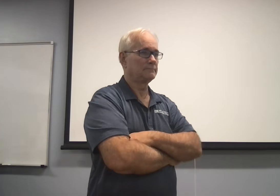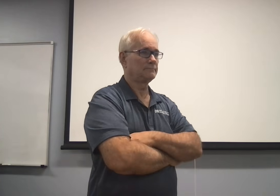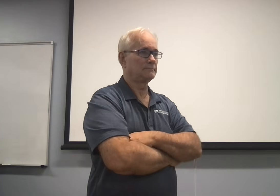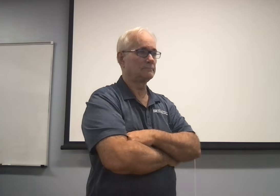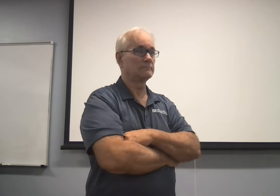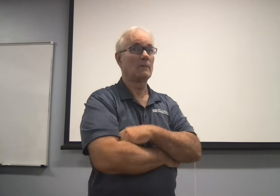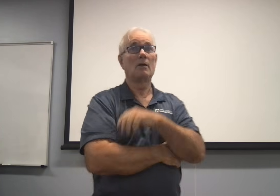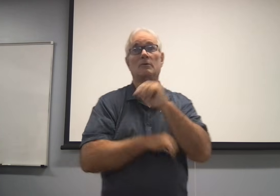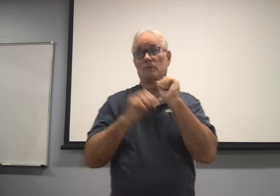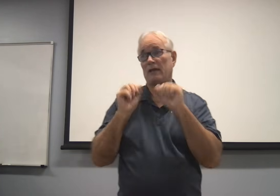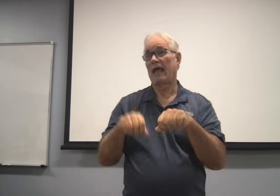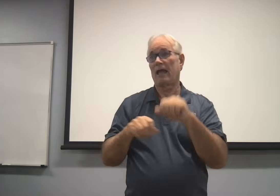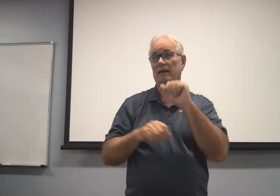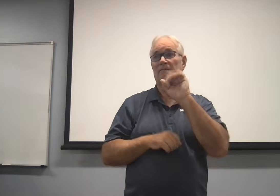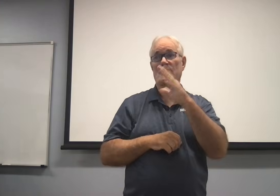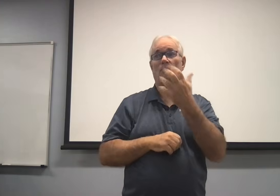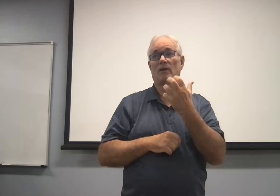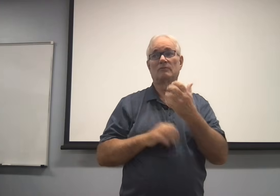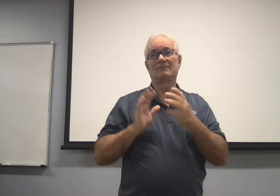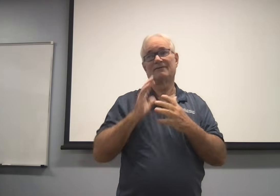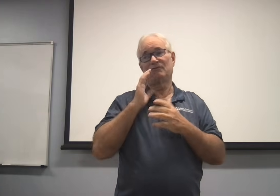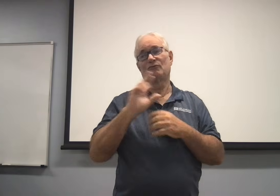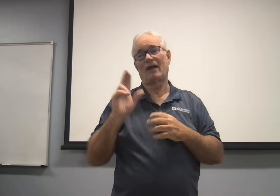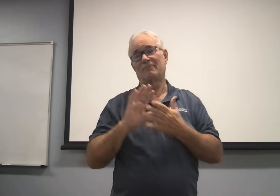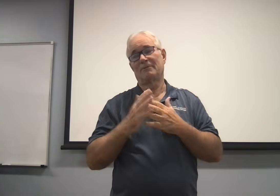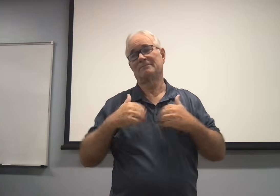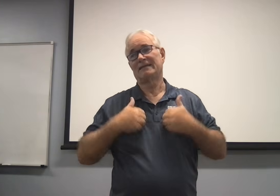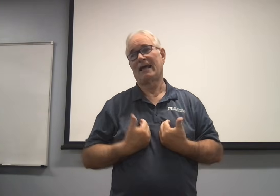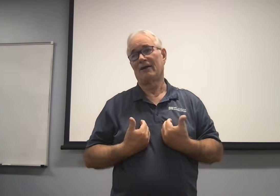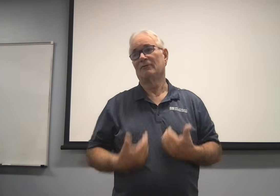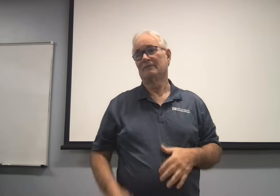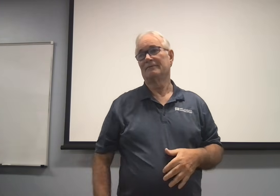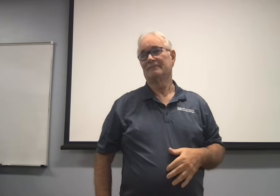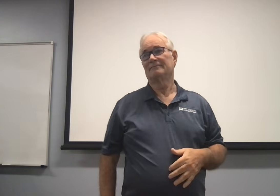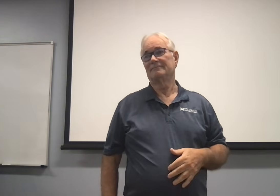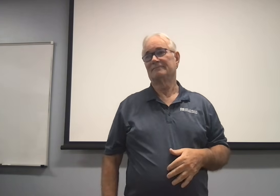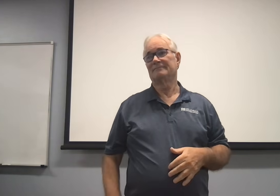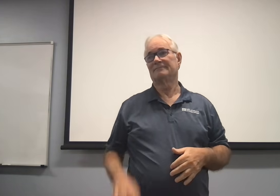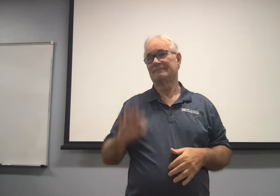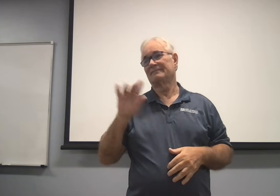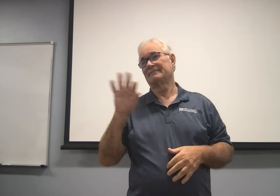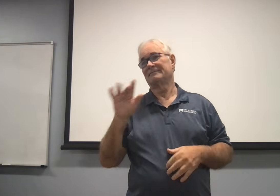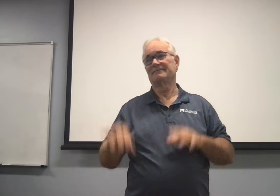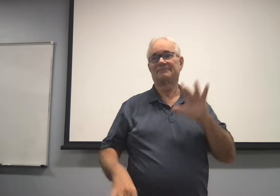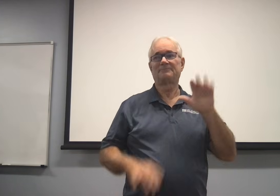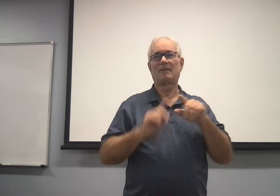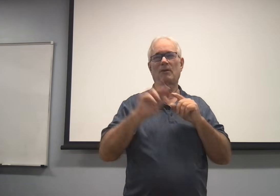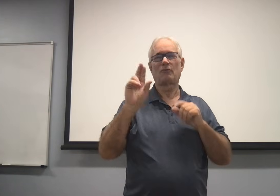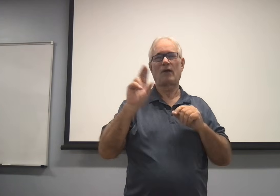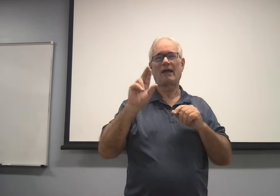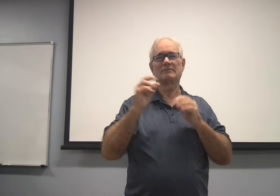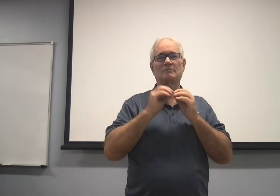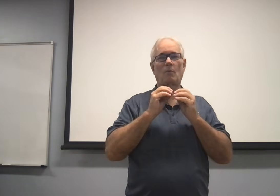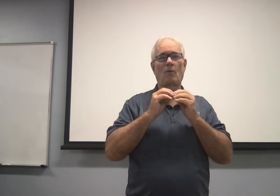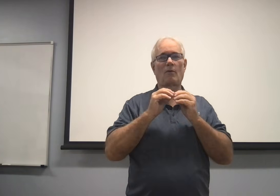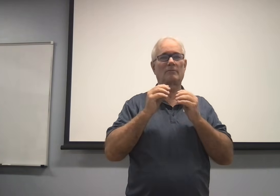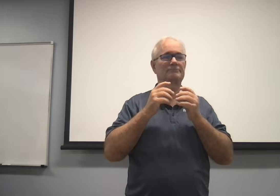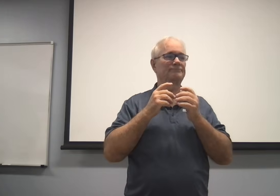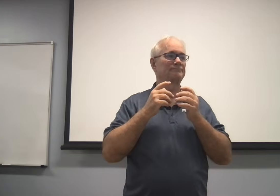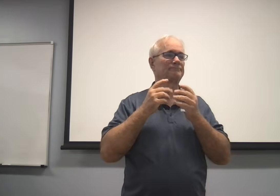The left hand with the right. You could, if you want. I'm using my right hand because I'm tired. If your right hand